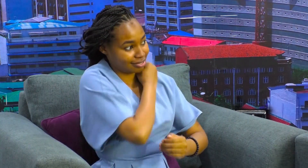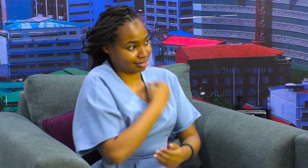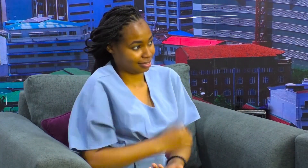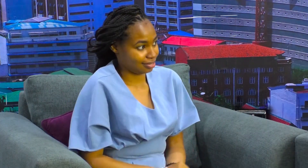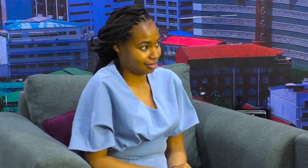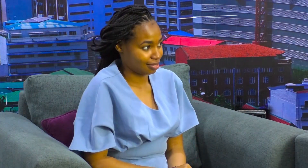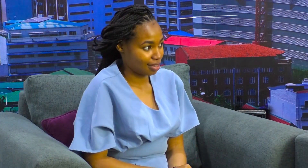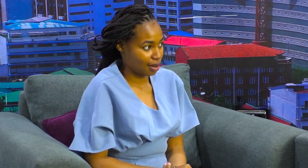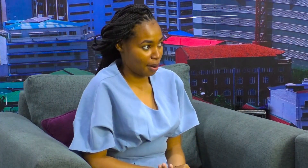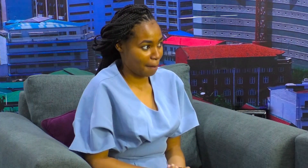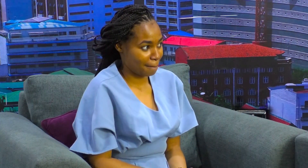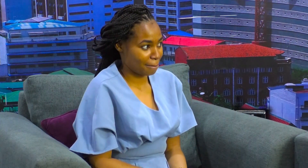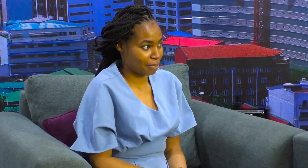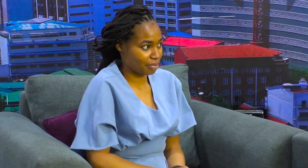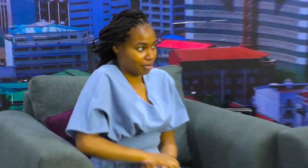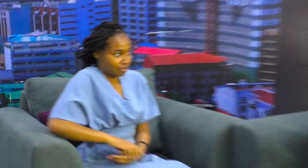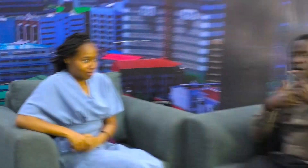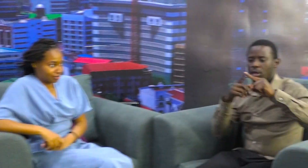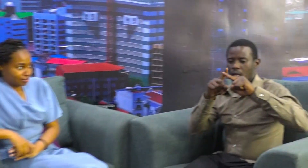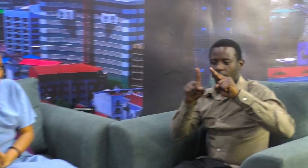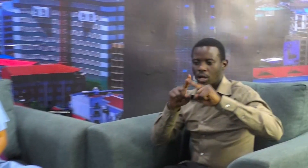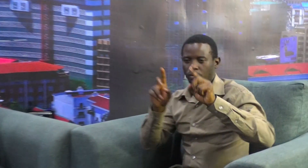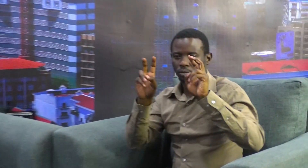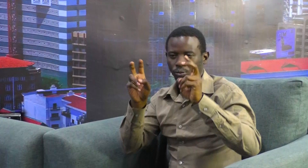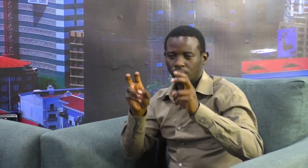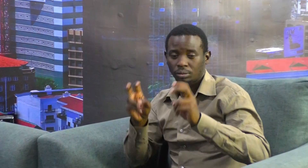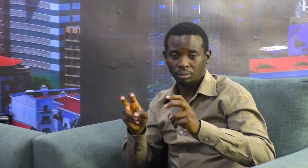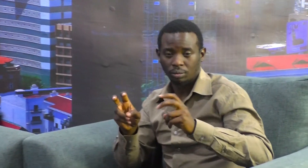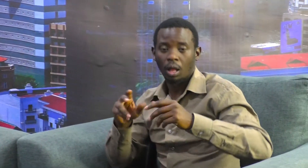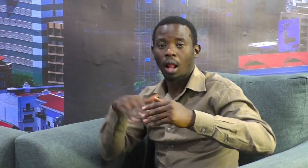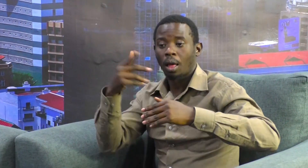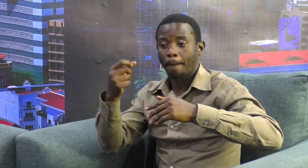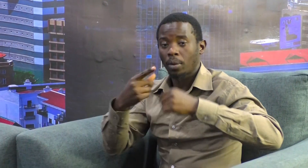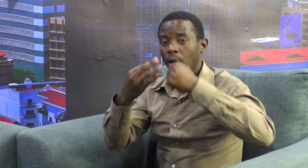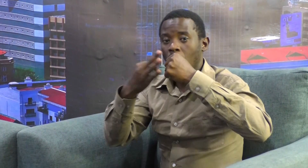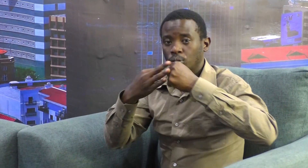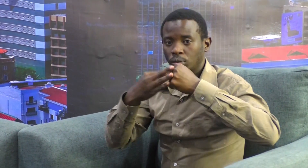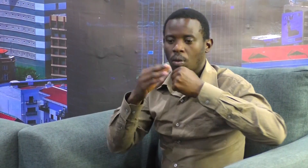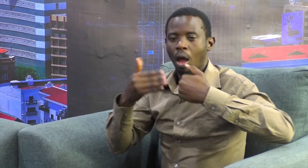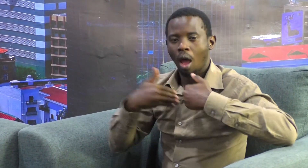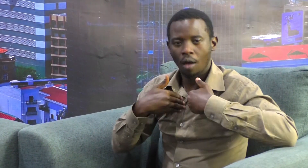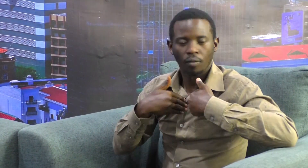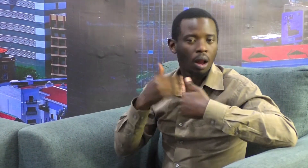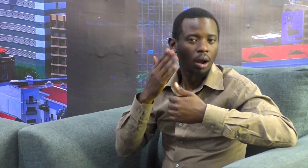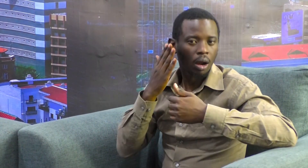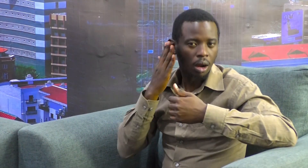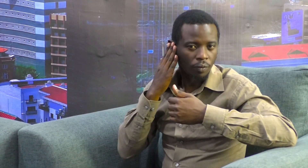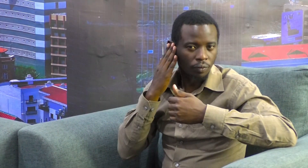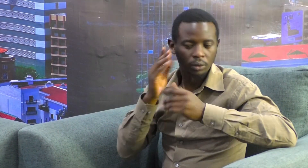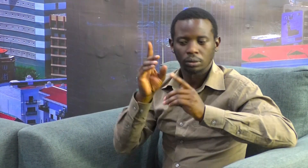Okay, I want to inform our event. It has different themes. We have